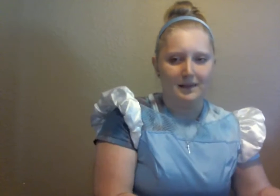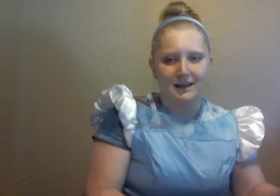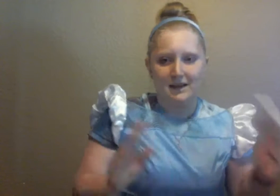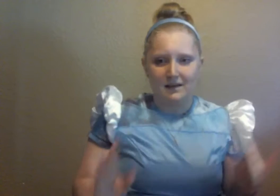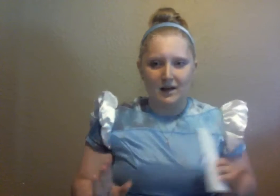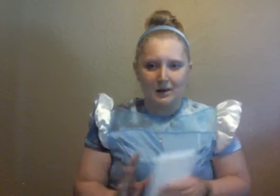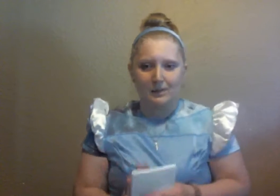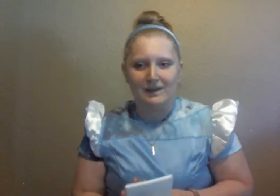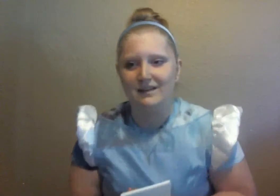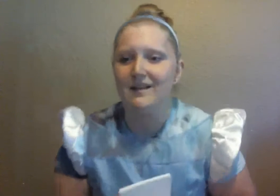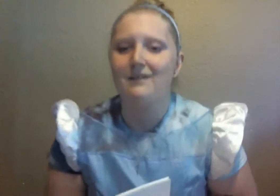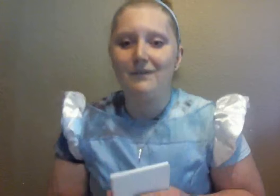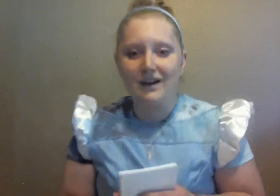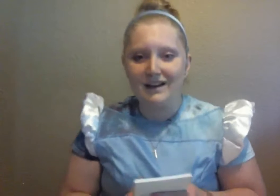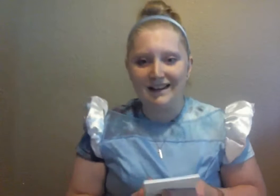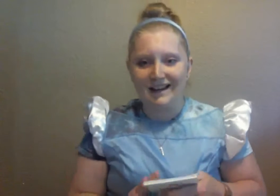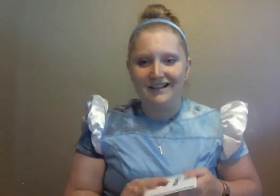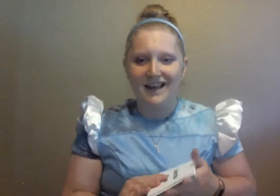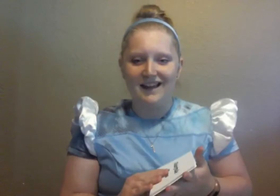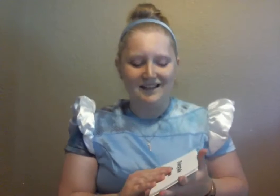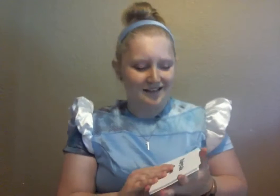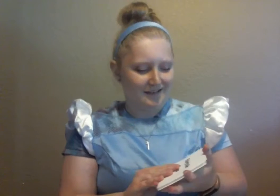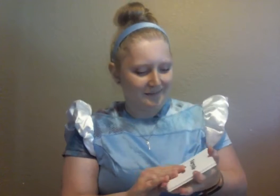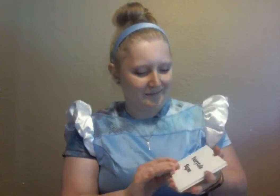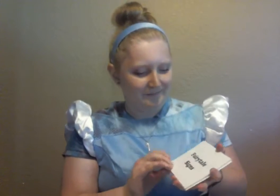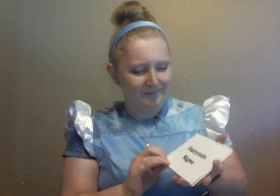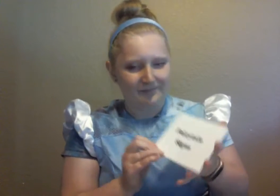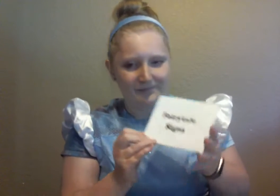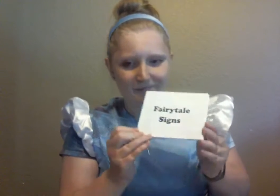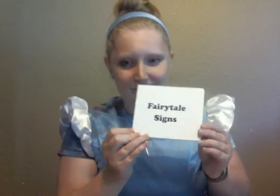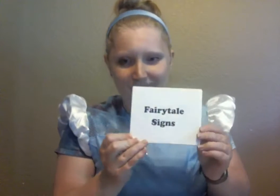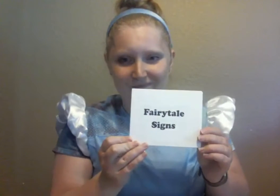let's get started with these fairy tale signs.